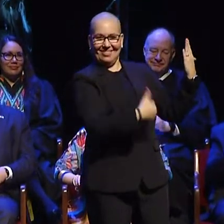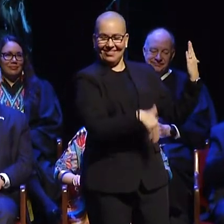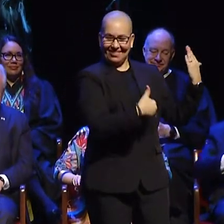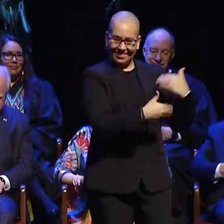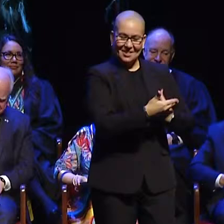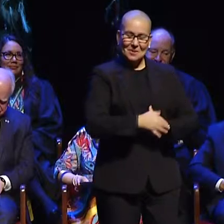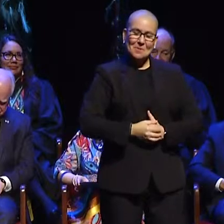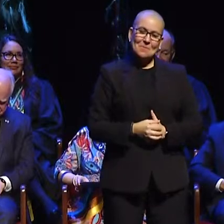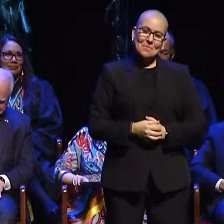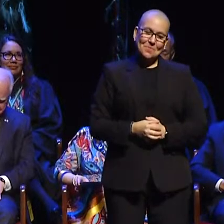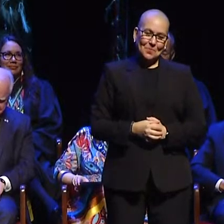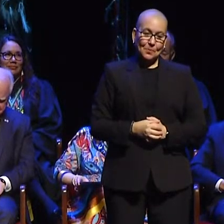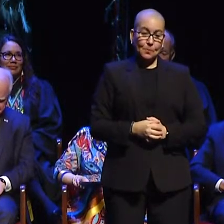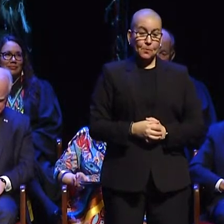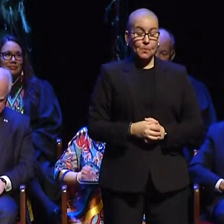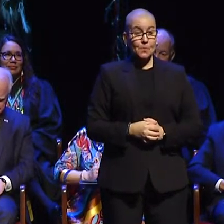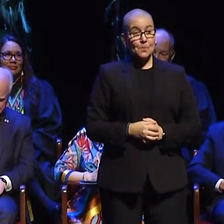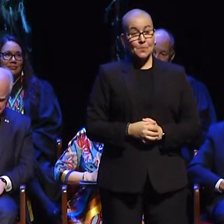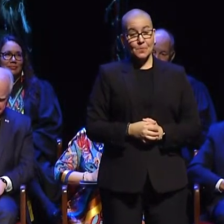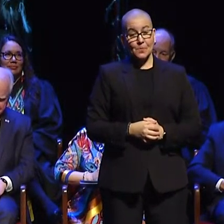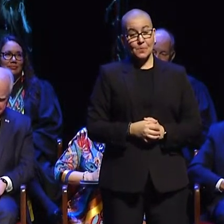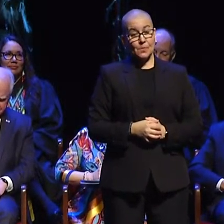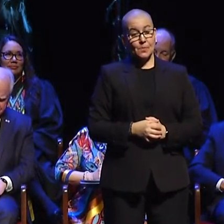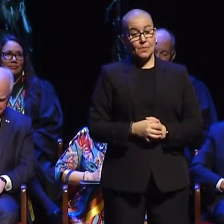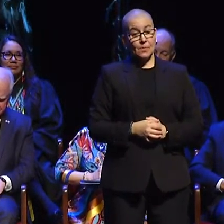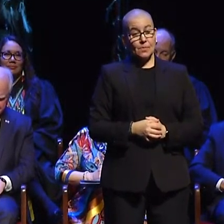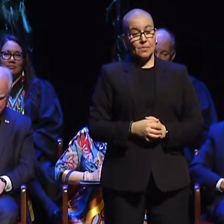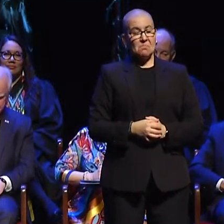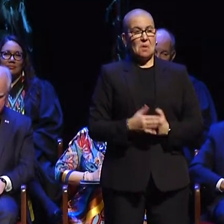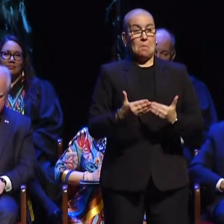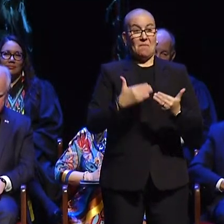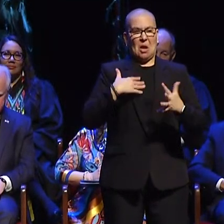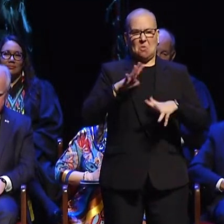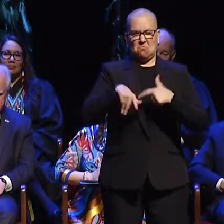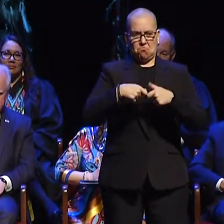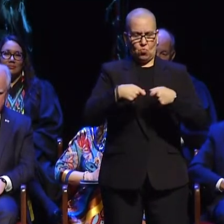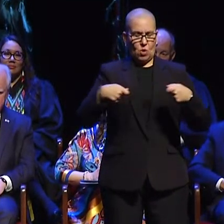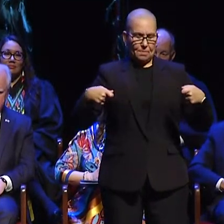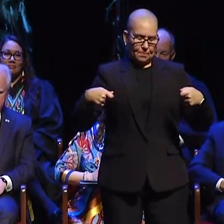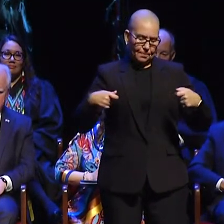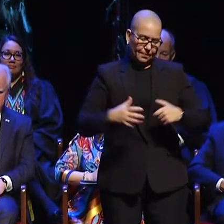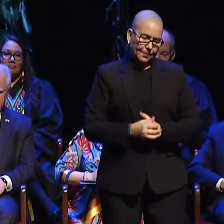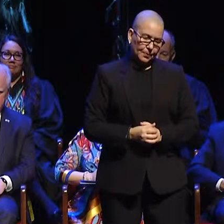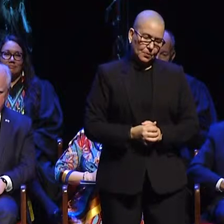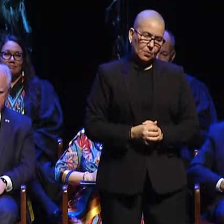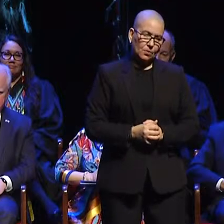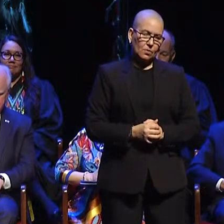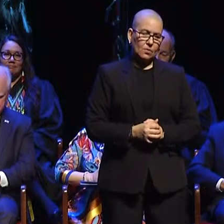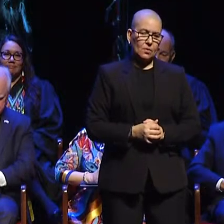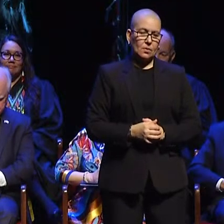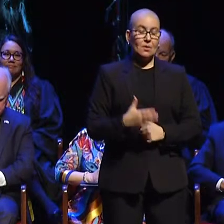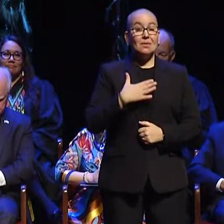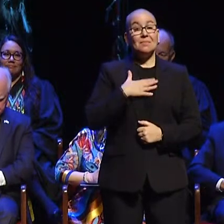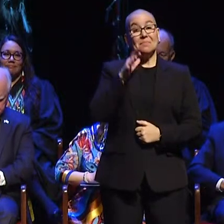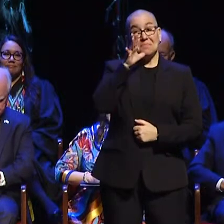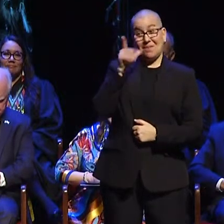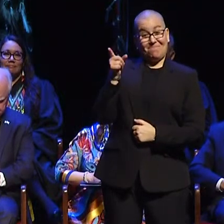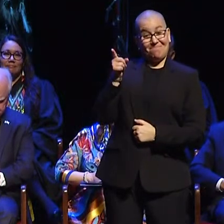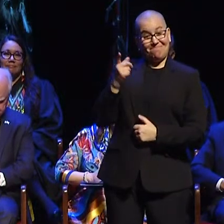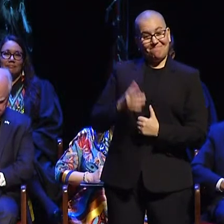But mostly, as I take my seat, I want to thank my mom, who was here with us 4 years